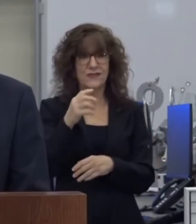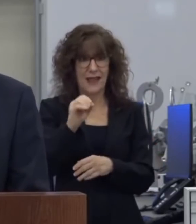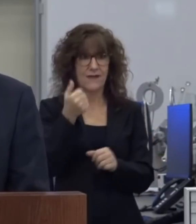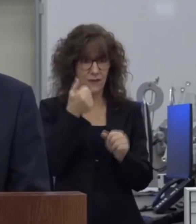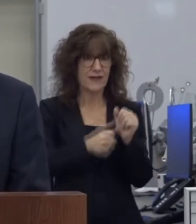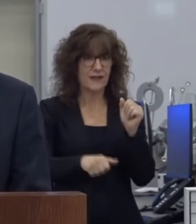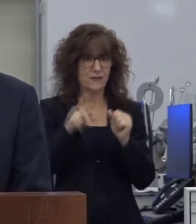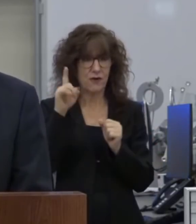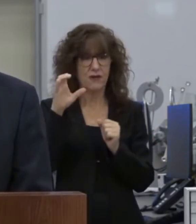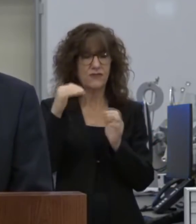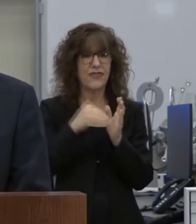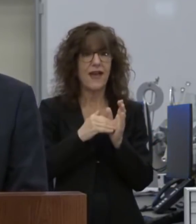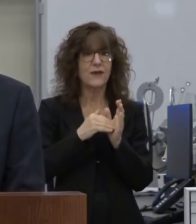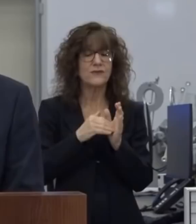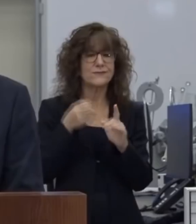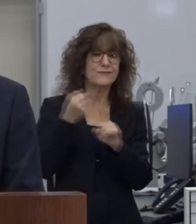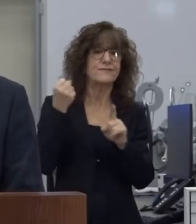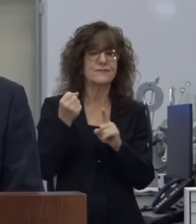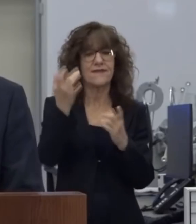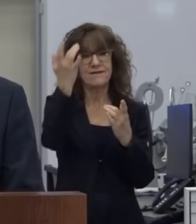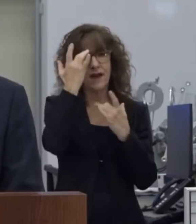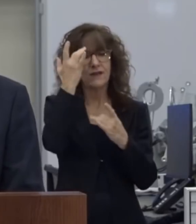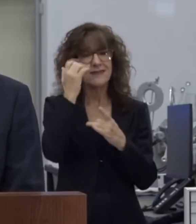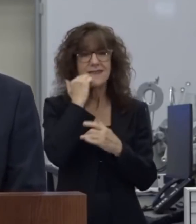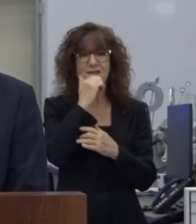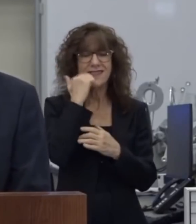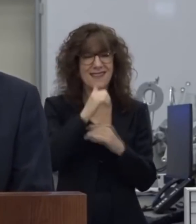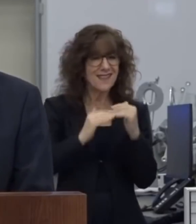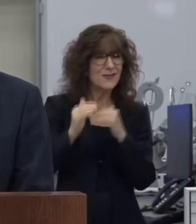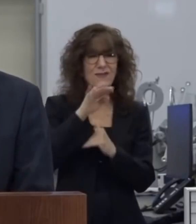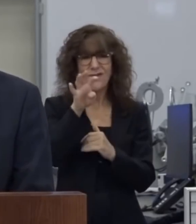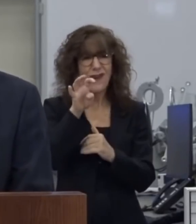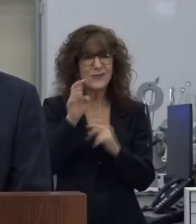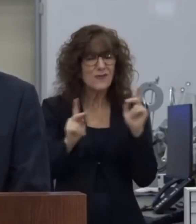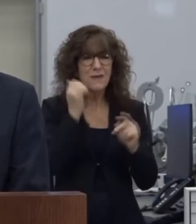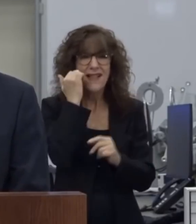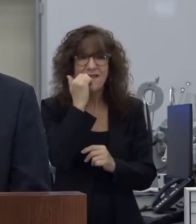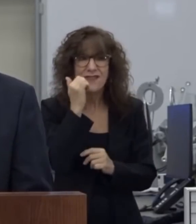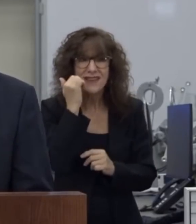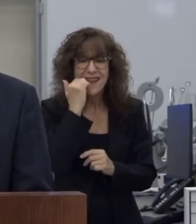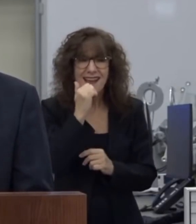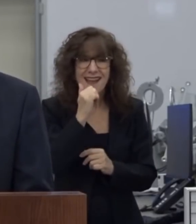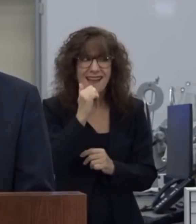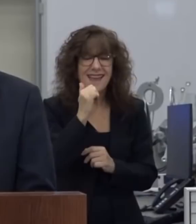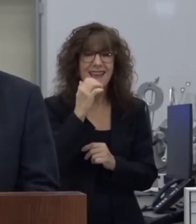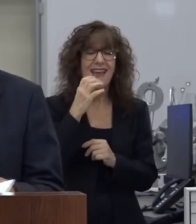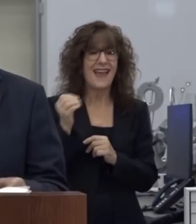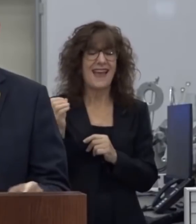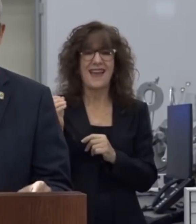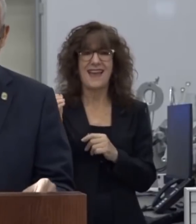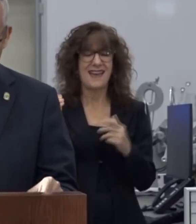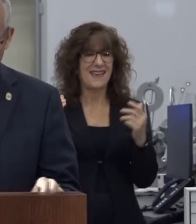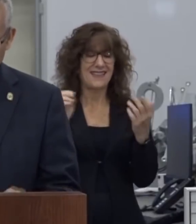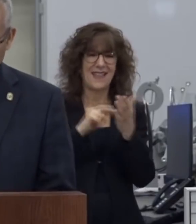100,000 population get the virus each day. That's over 400 people a day, and the last count is over